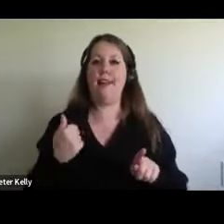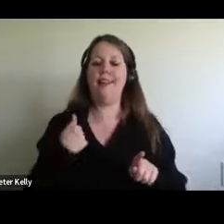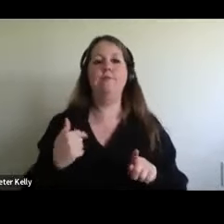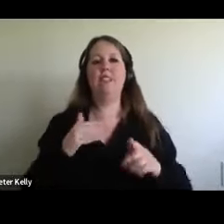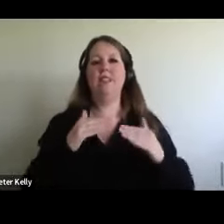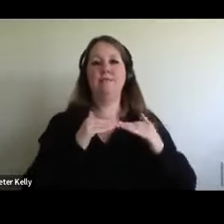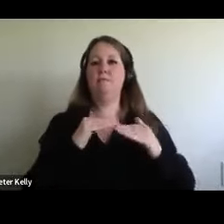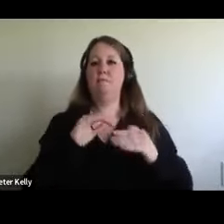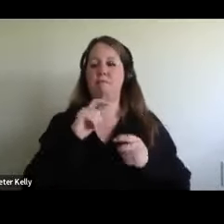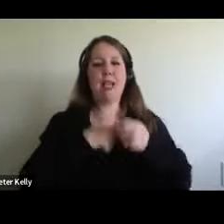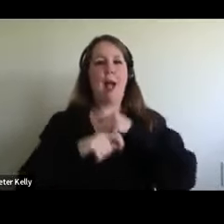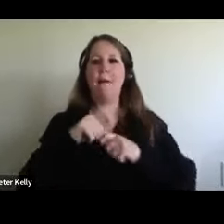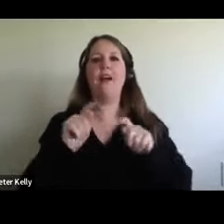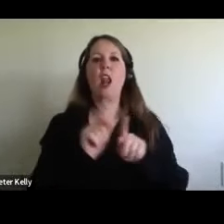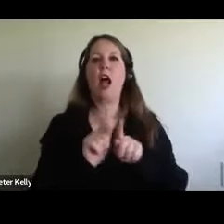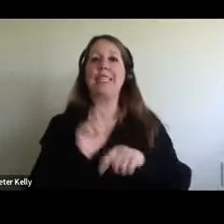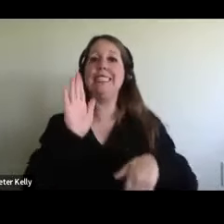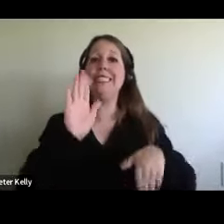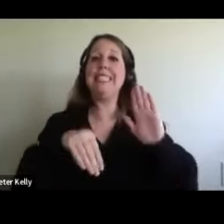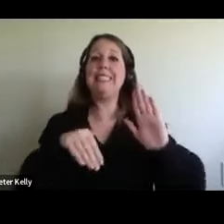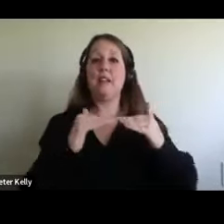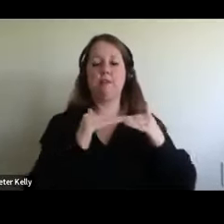Brazil.